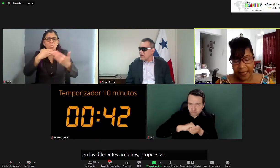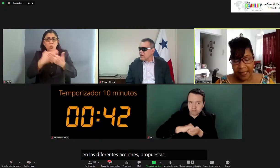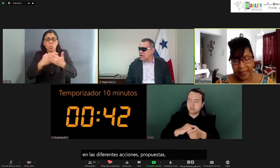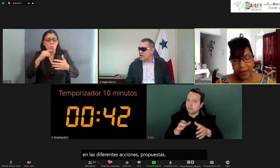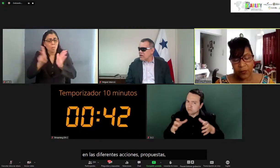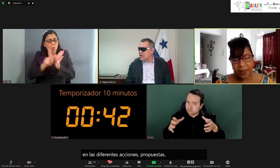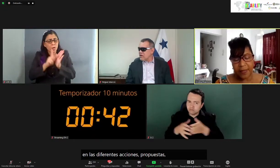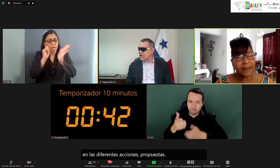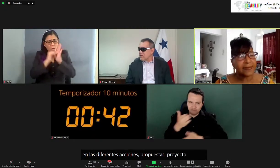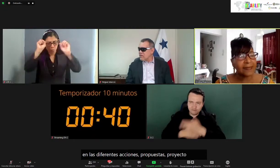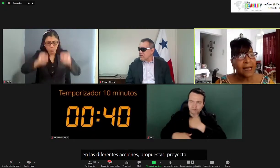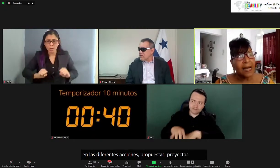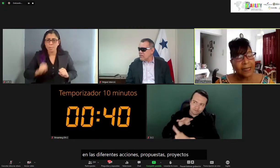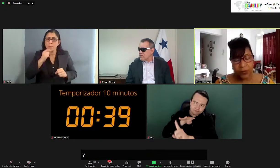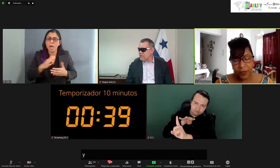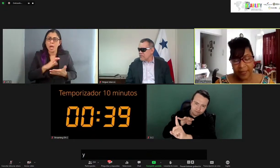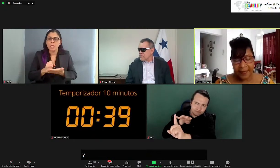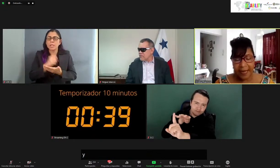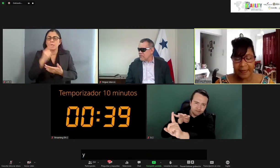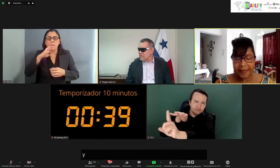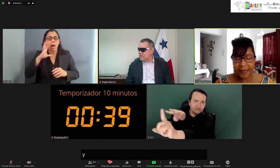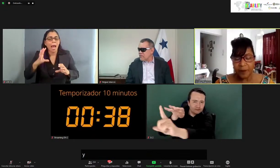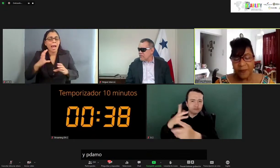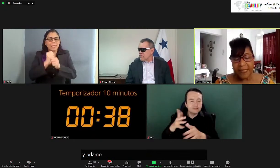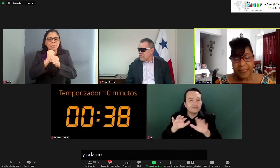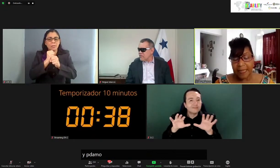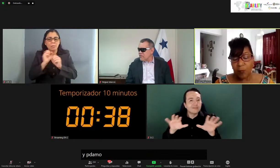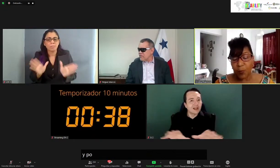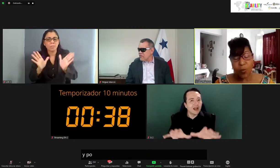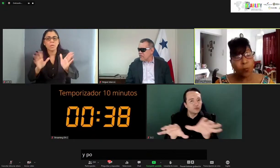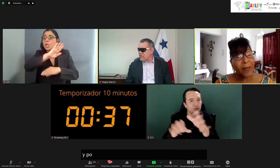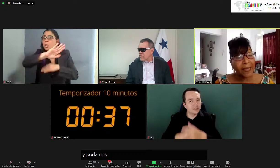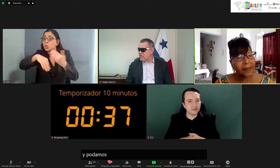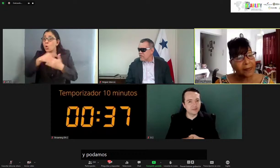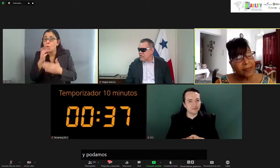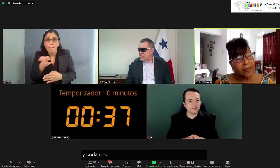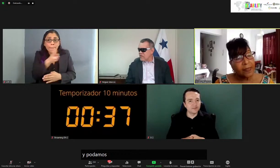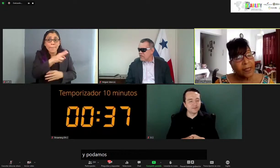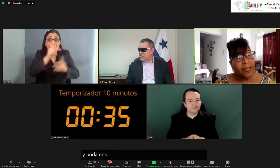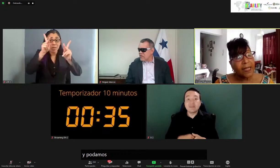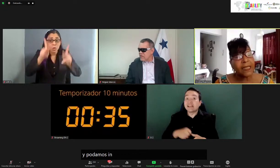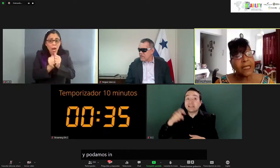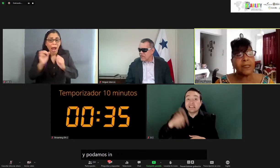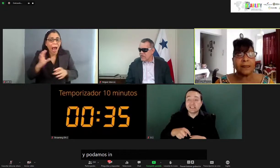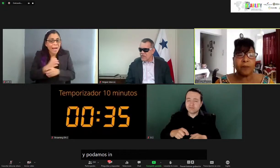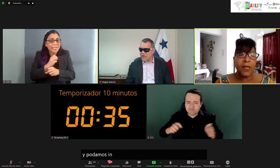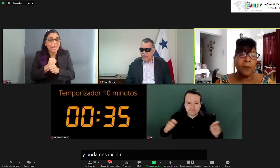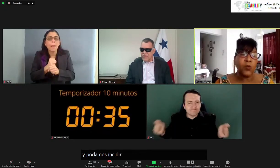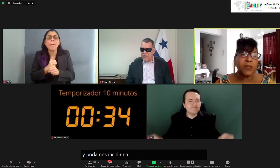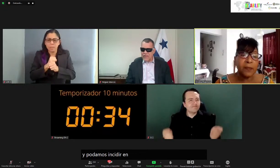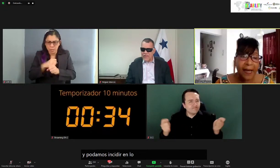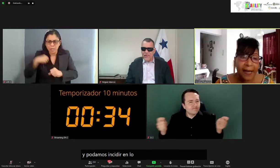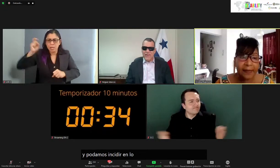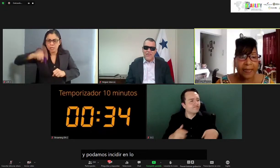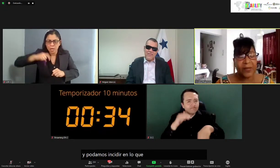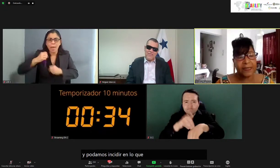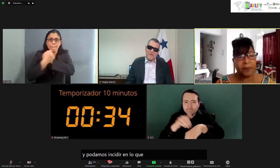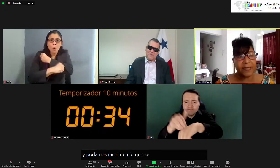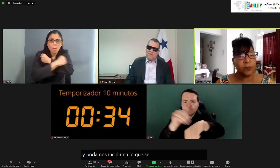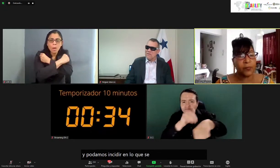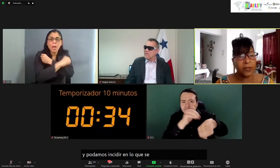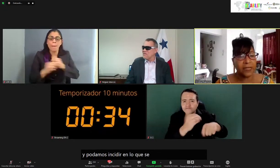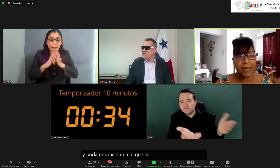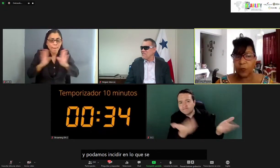we can inside in each one of the actions carried out we need to promote